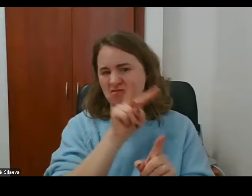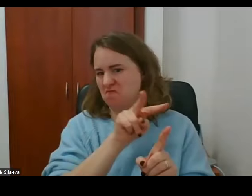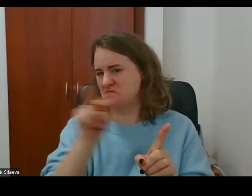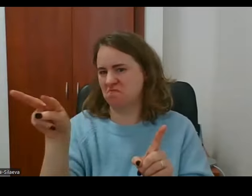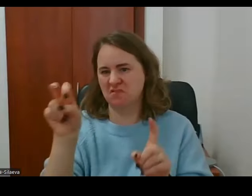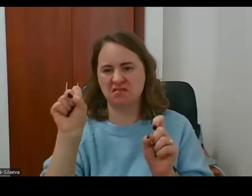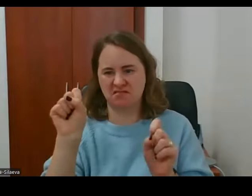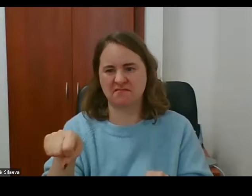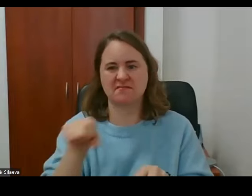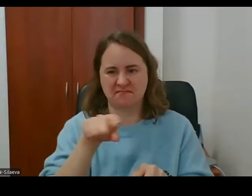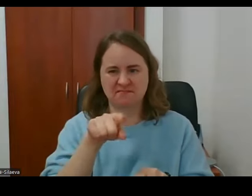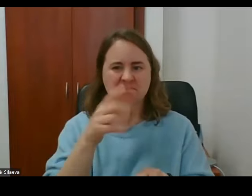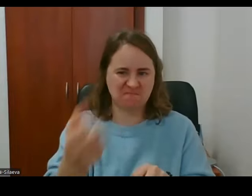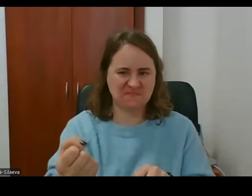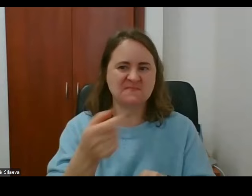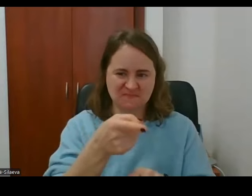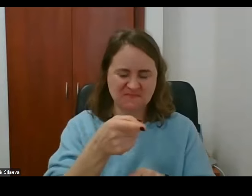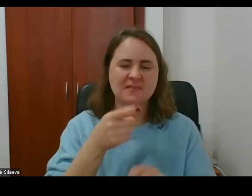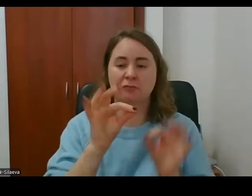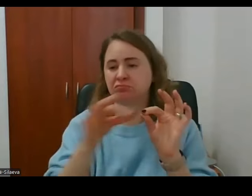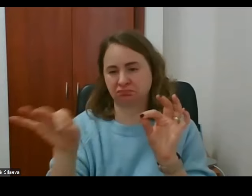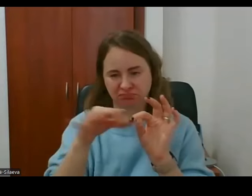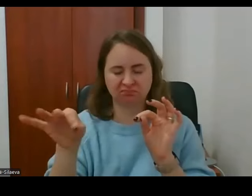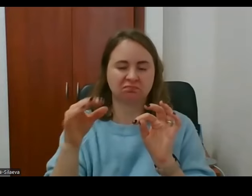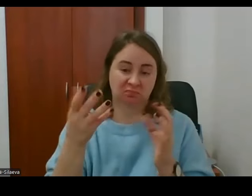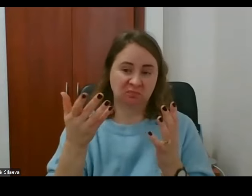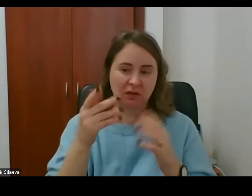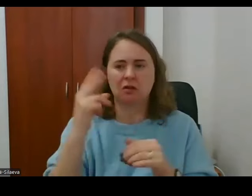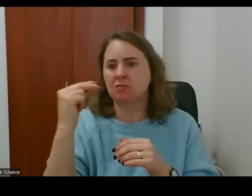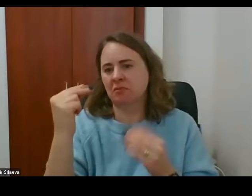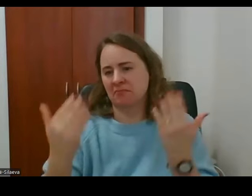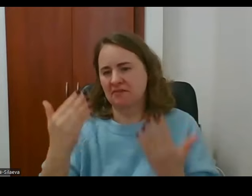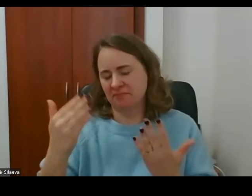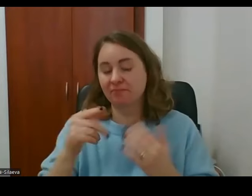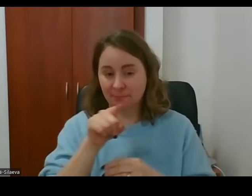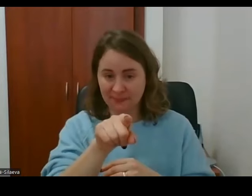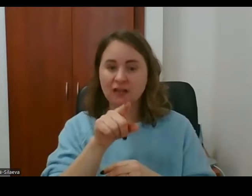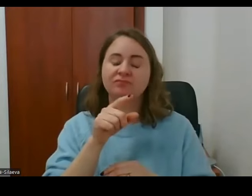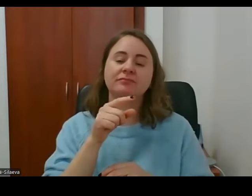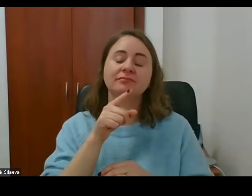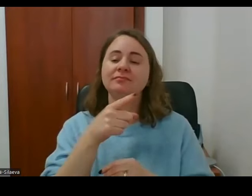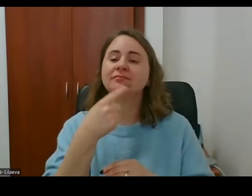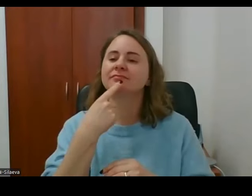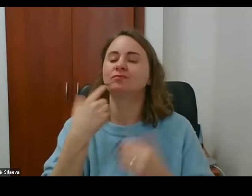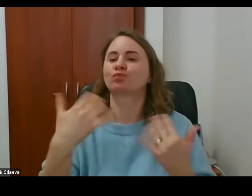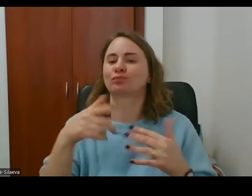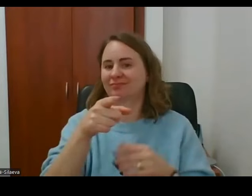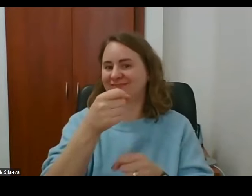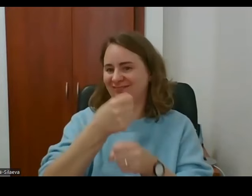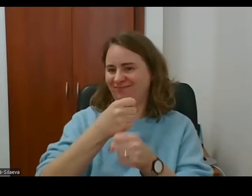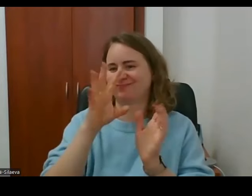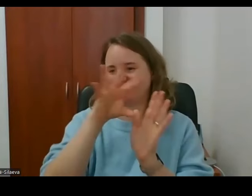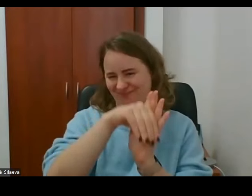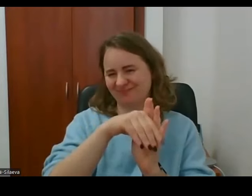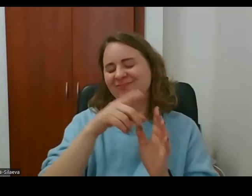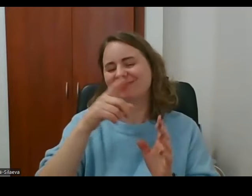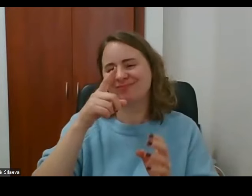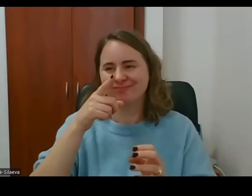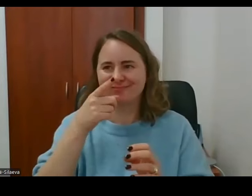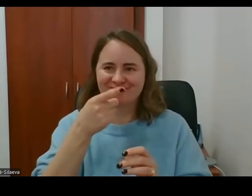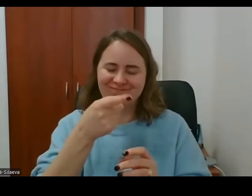on YouTube, you can also find a lot of his presentations and his quotes. So this is one of the quotes that I wanted to